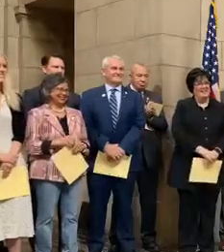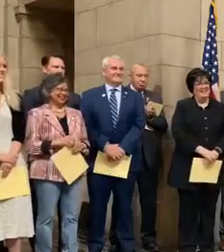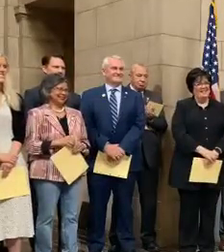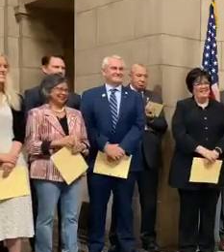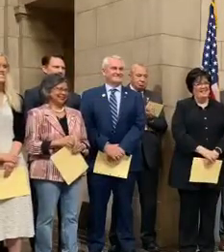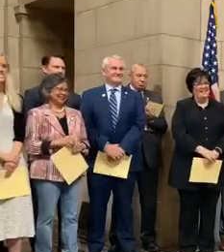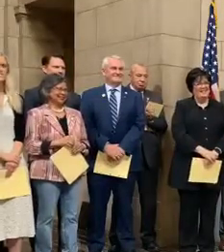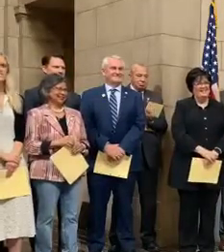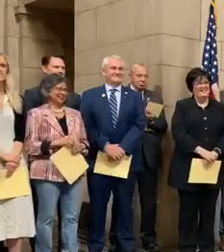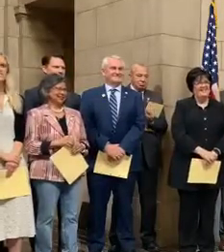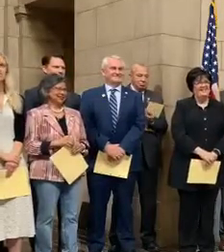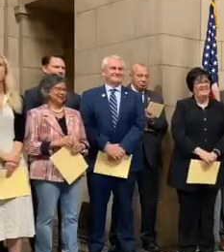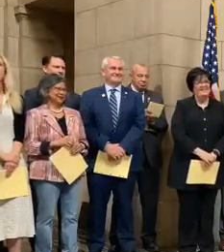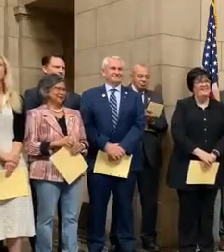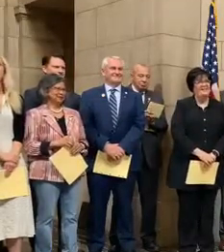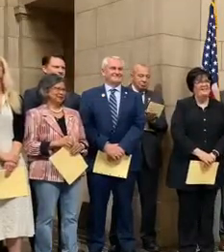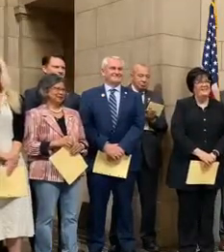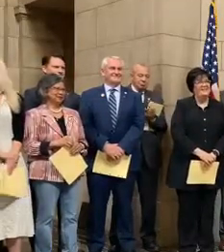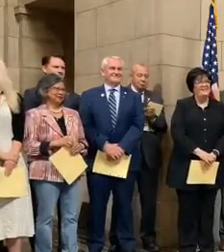Congratulations.